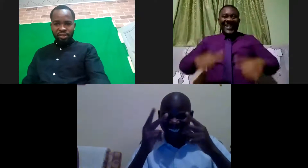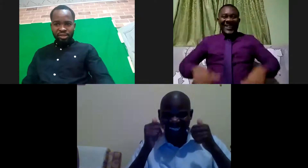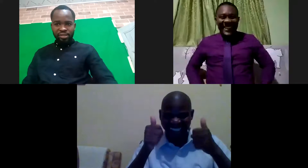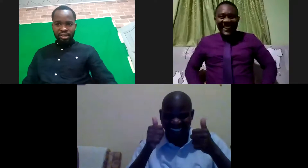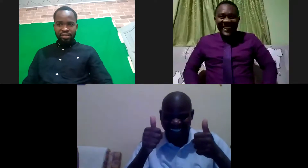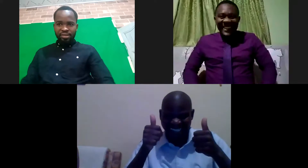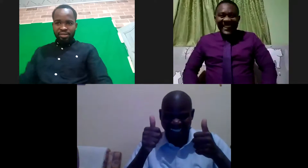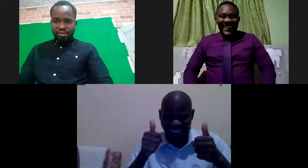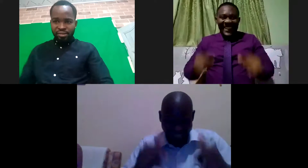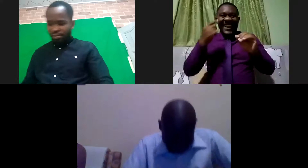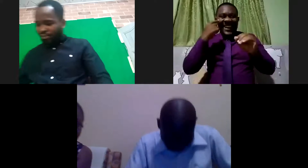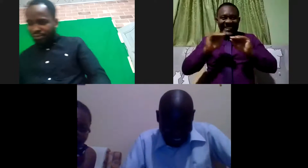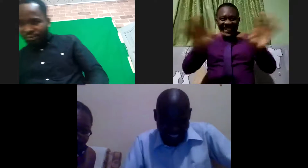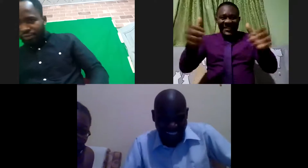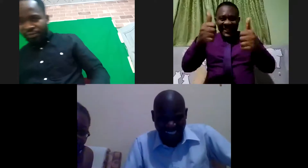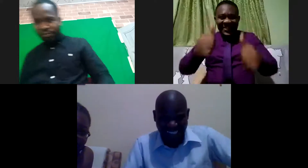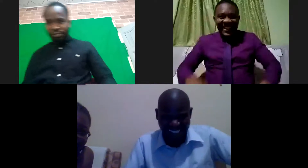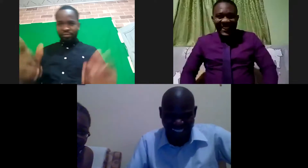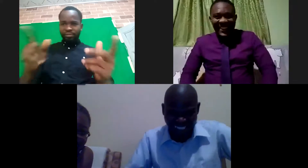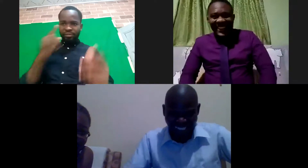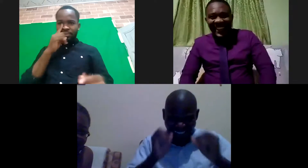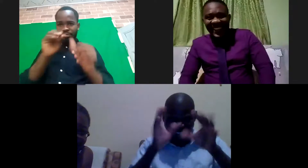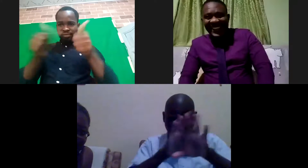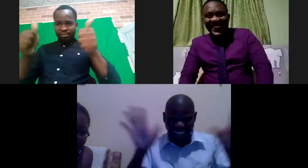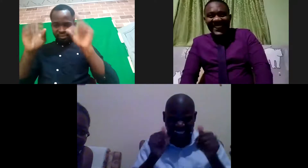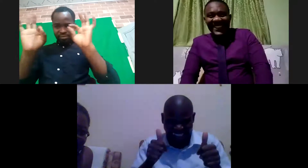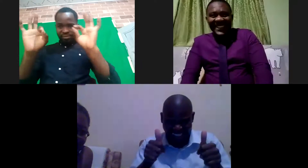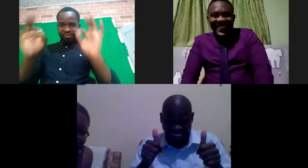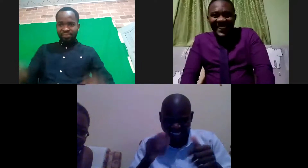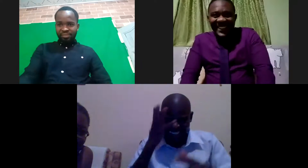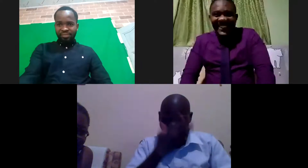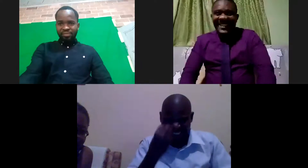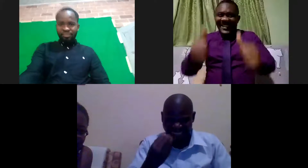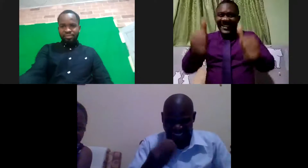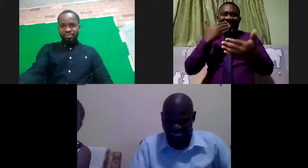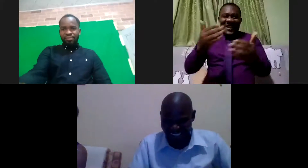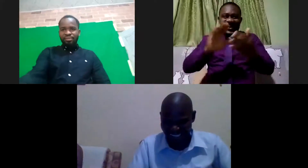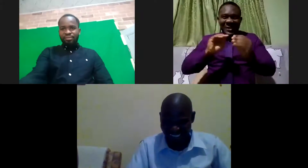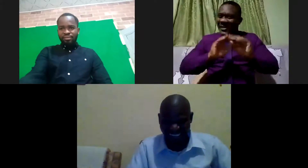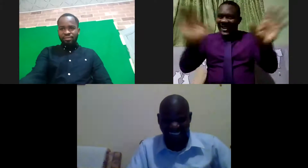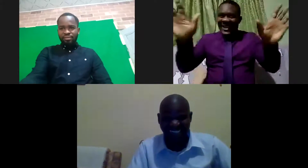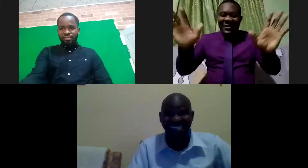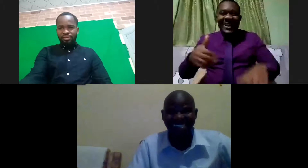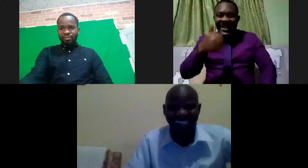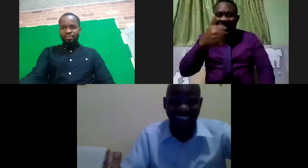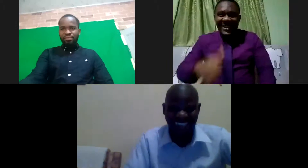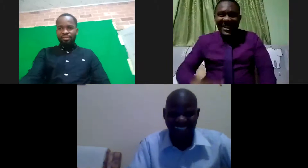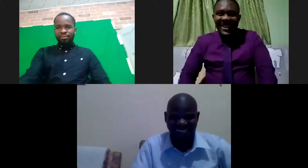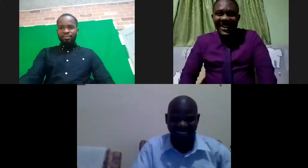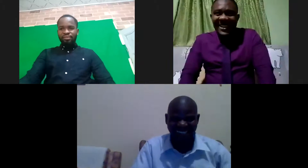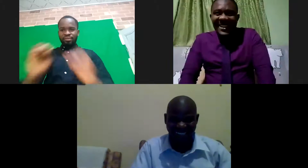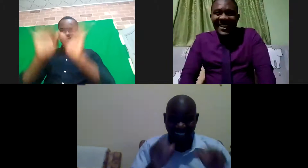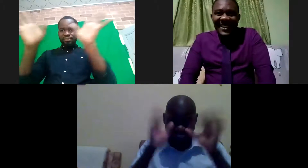Okay, we are ready. Thank Yeah, I you, can see you. That's Clement. right. Okay. Okay. Hello. Yeah, Yeah, thank can you. hear, It is very clear too,